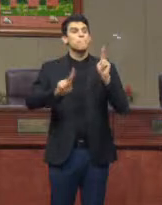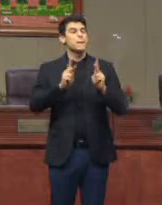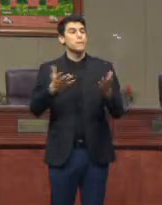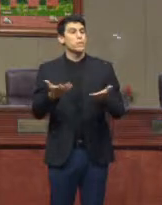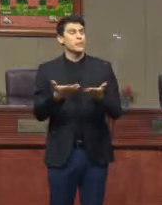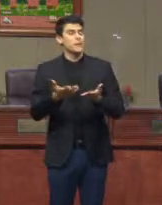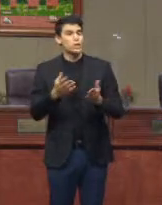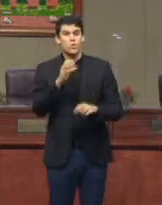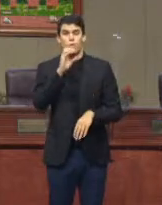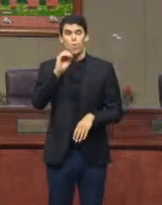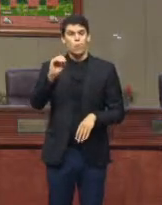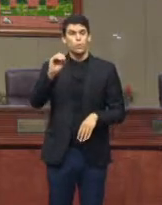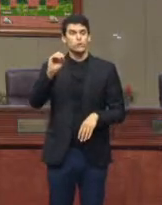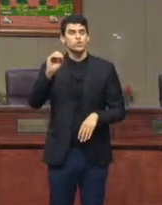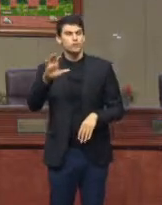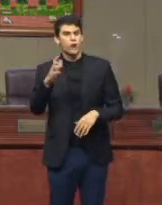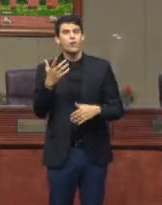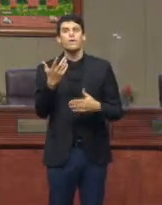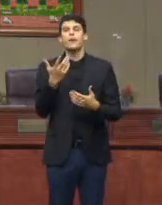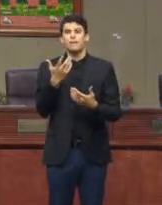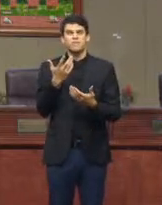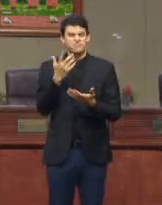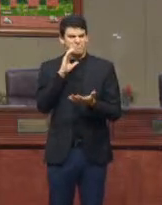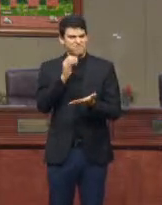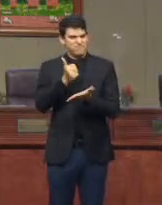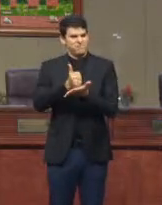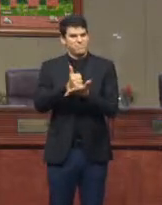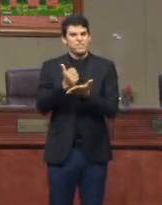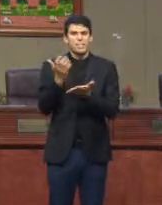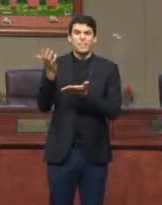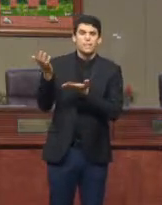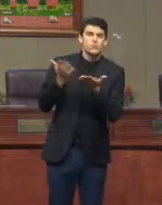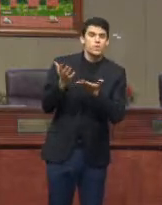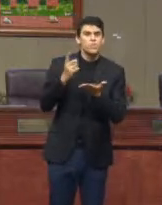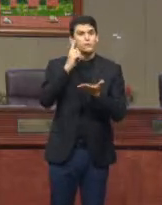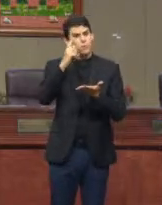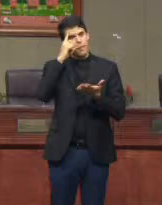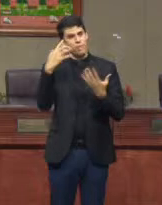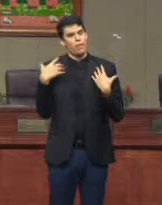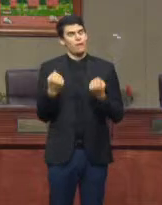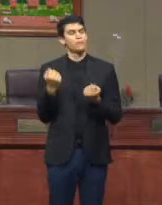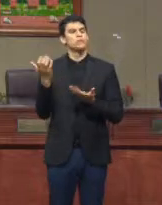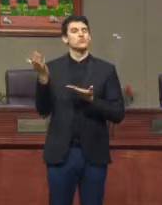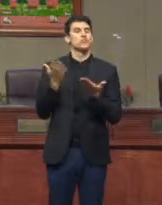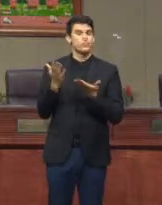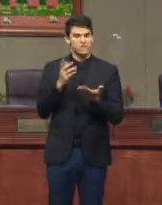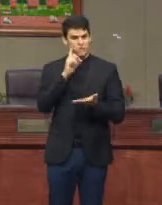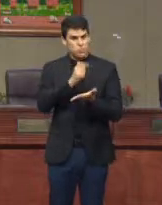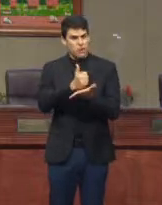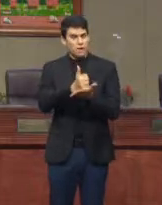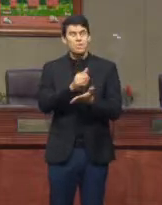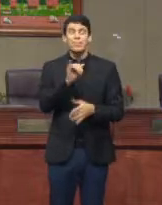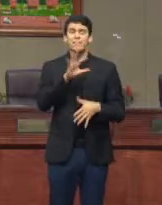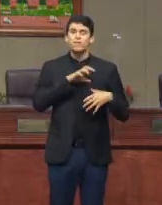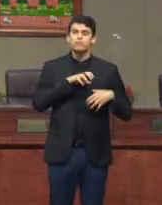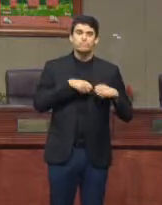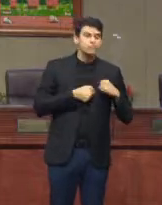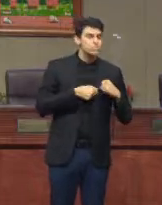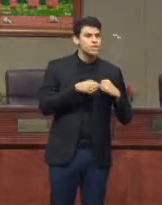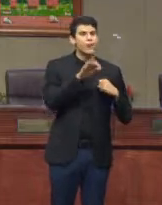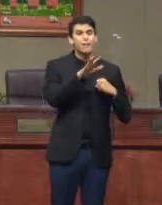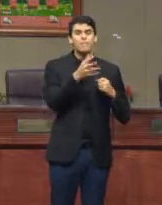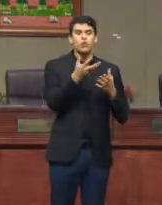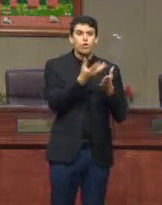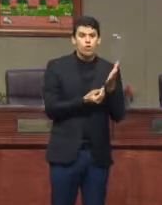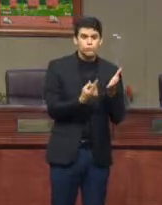behavioral health providers and services right where they live and work. Grieving for a loved one, isolation, loss